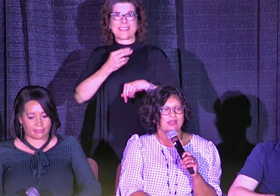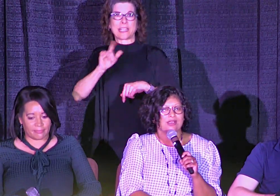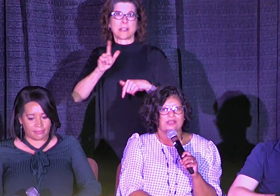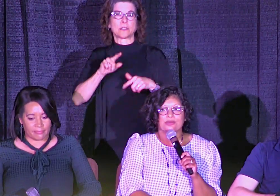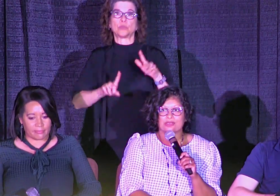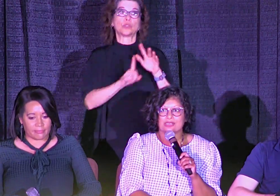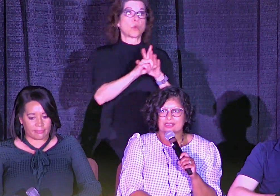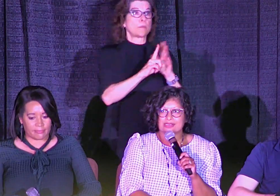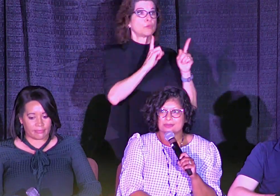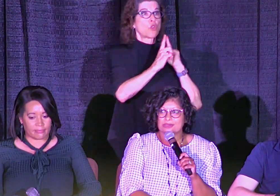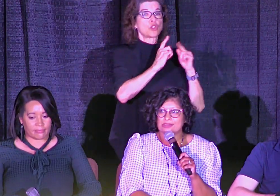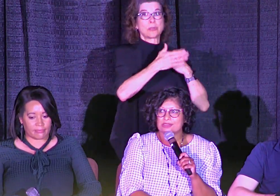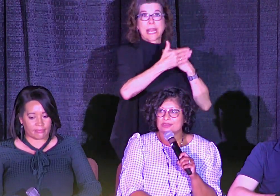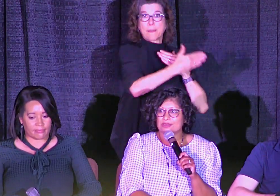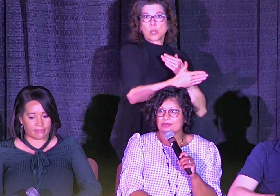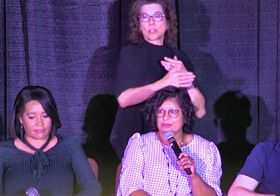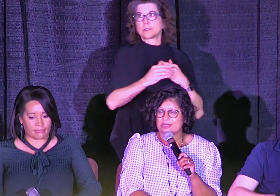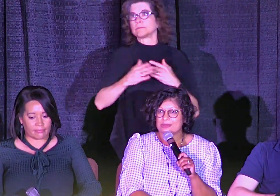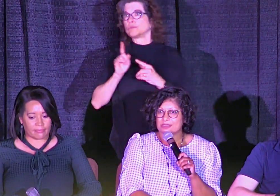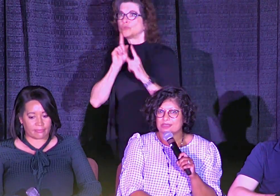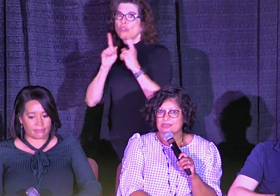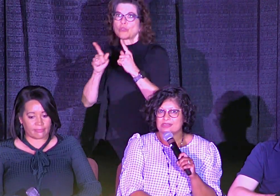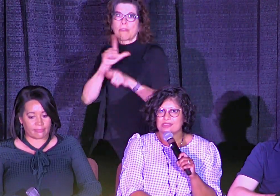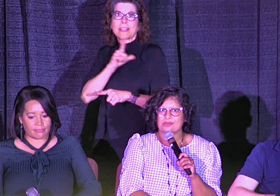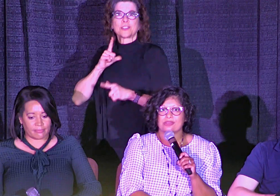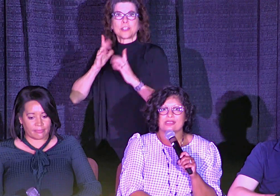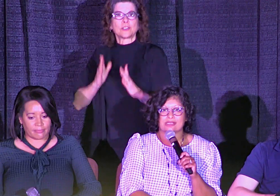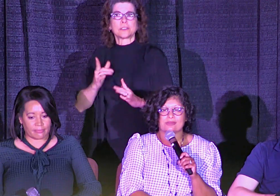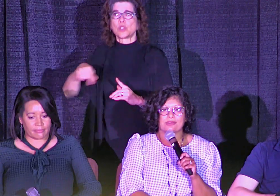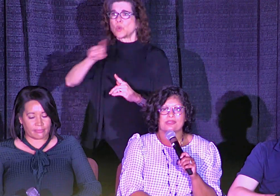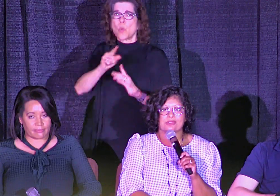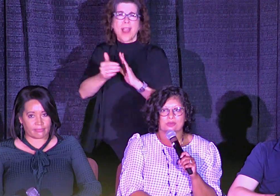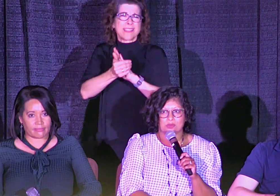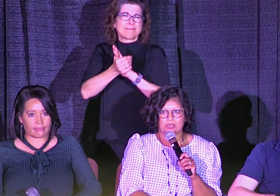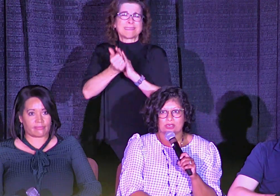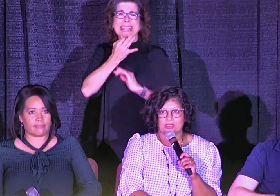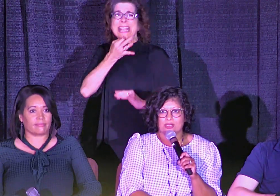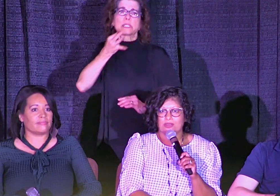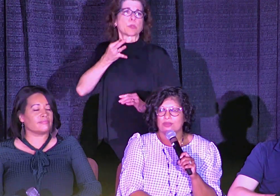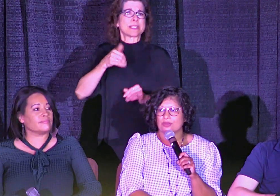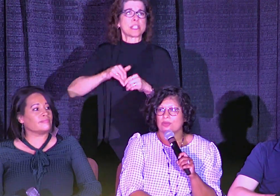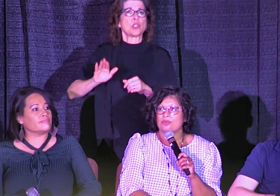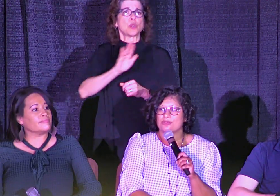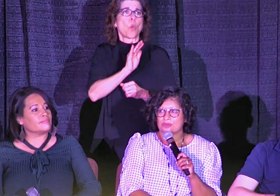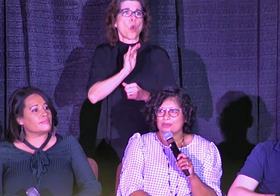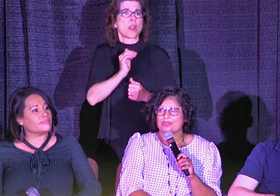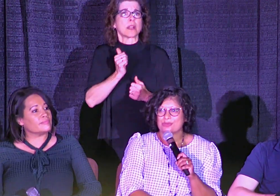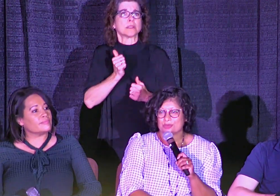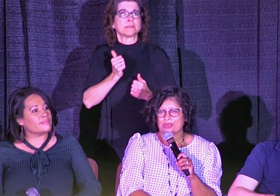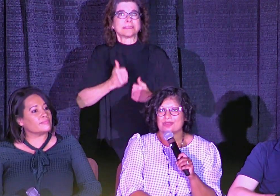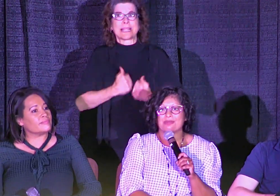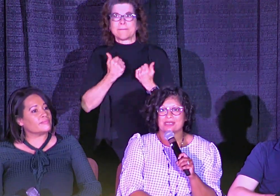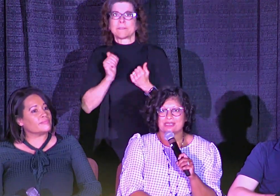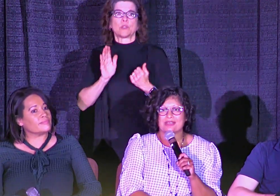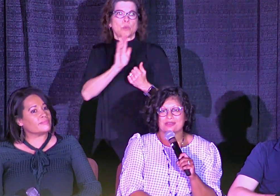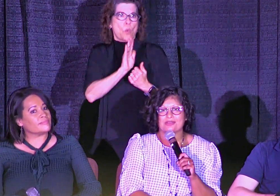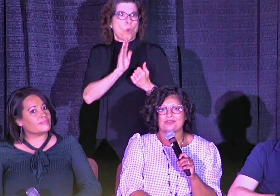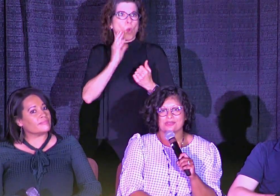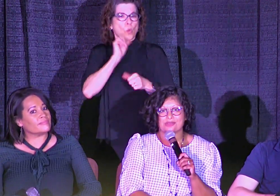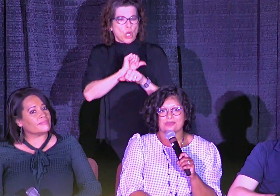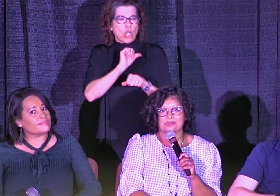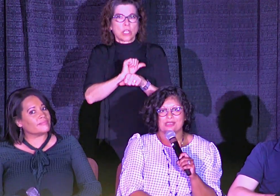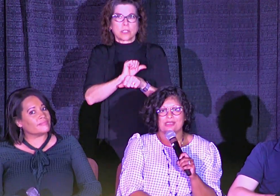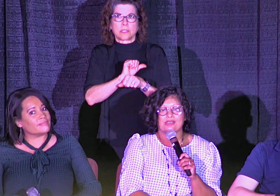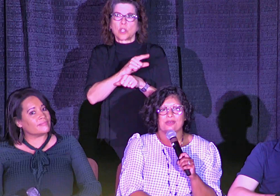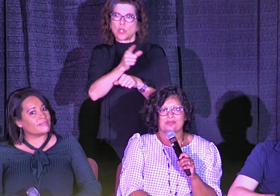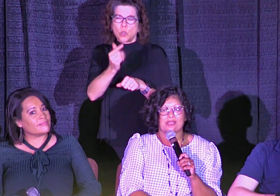legislator. You are the experts in your own experience, and you are the experts in your work. You know so much more than many others